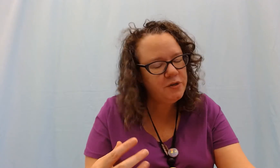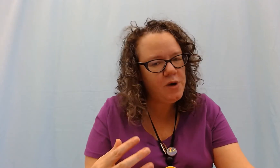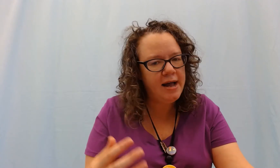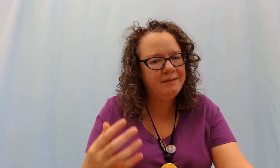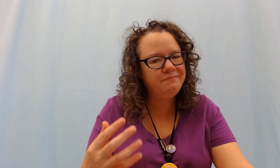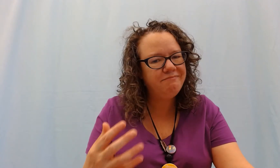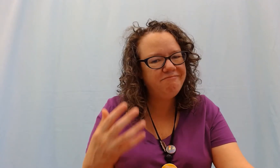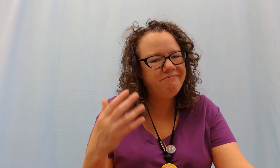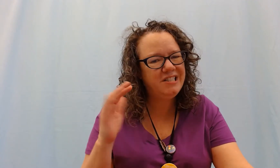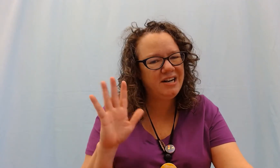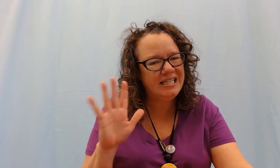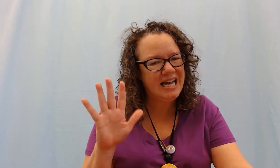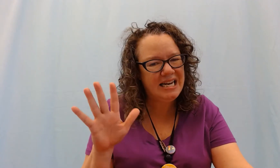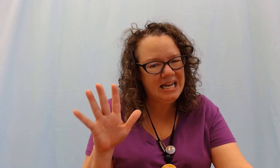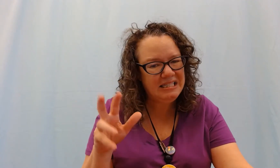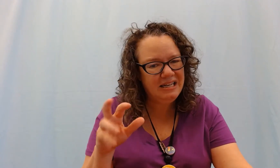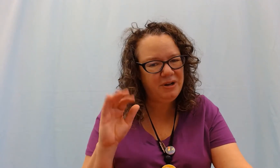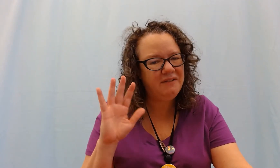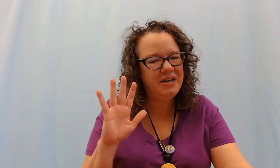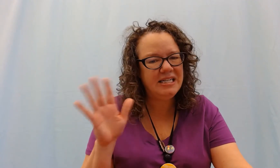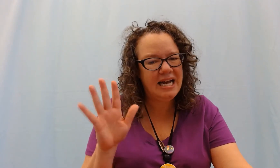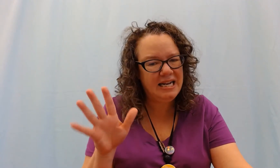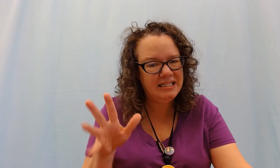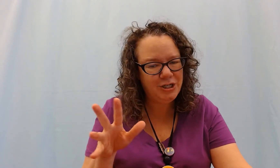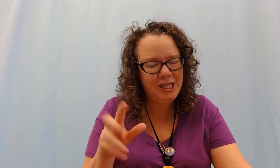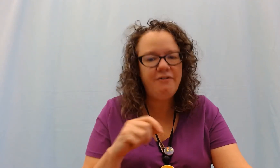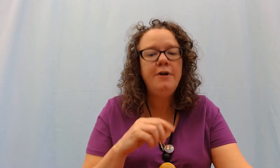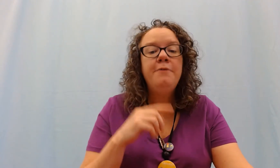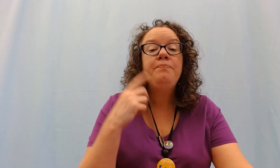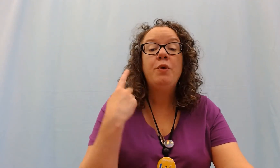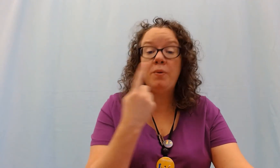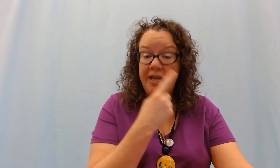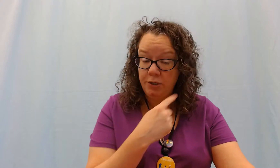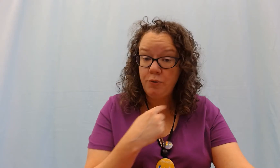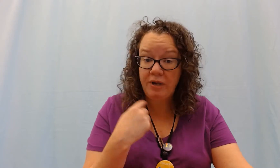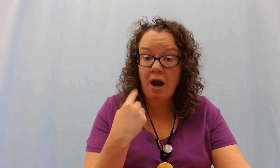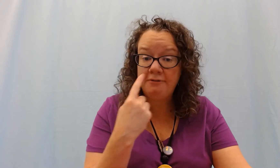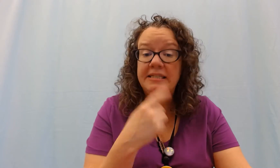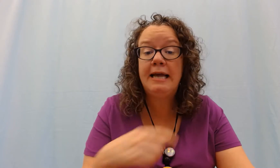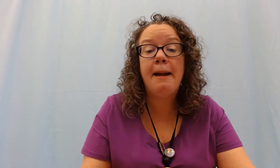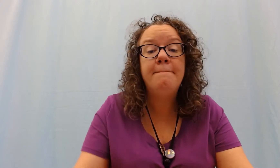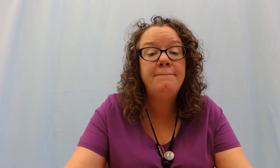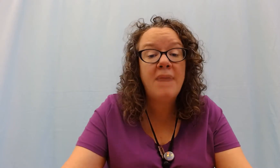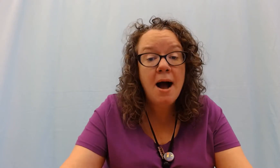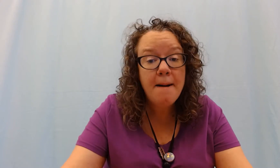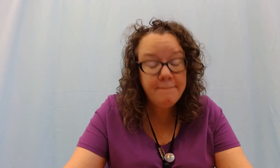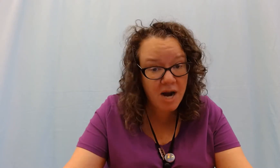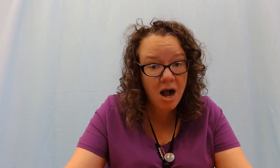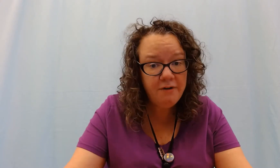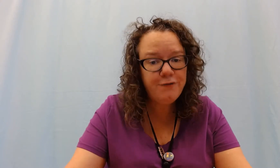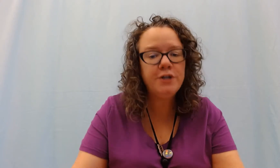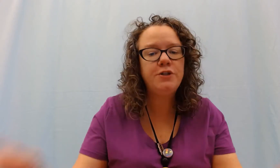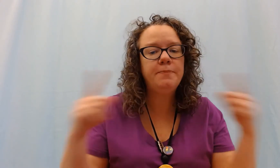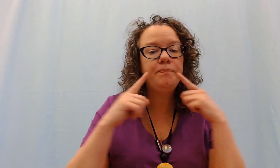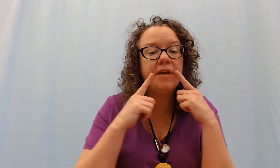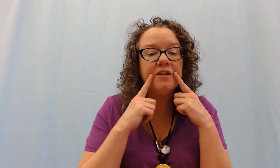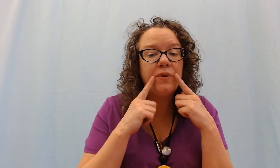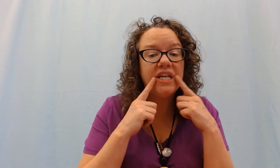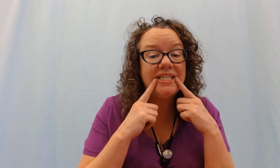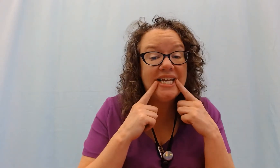why, sorry dadas, if you have any dadas in your life, when we often say ma first, because we can see that